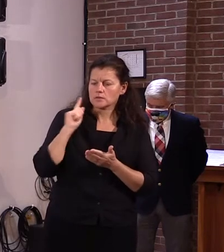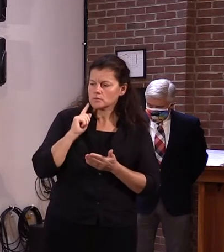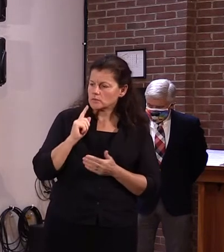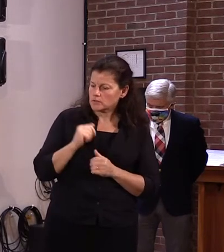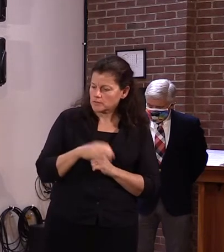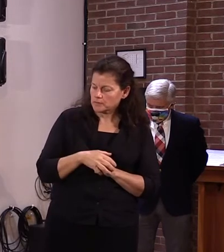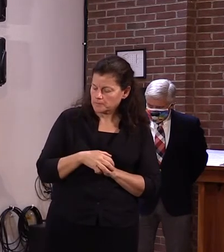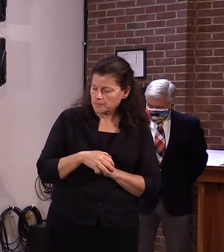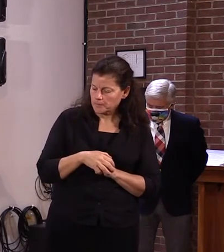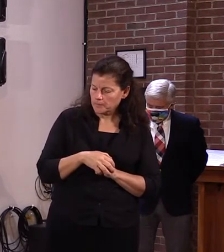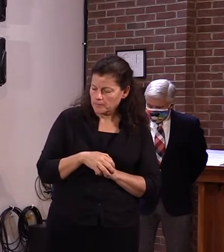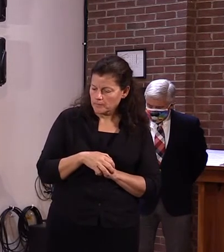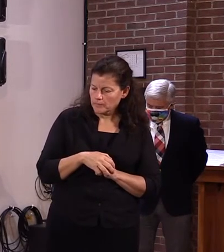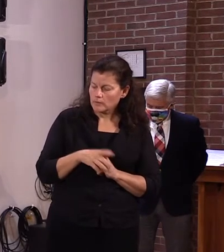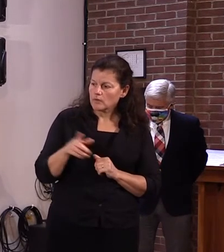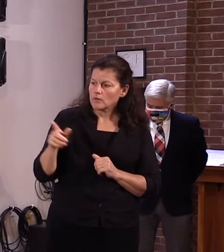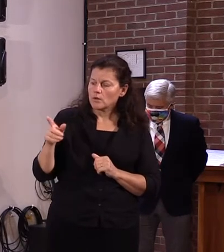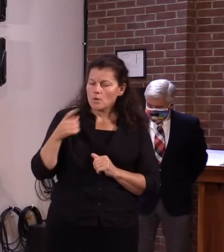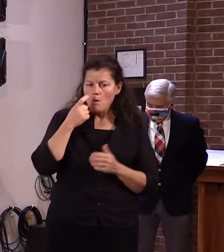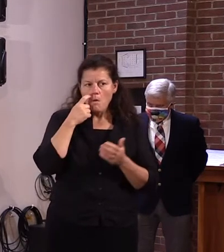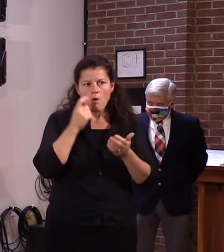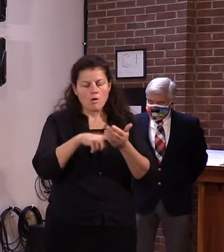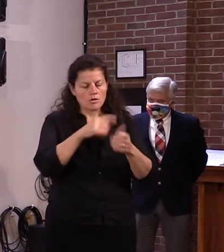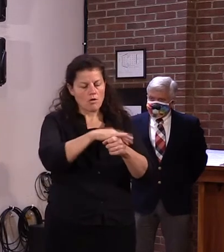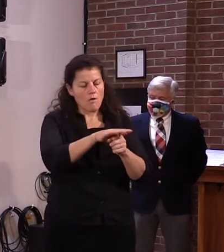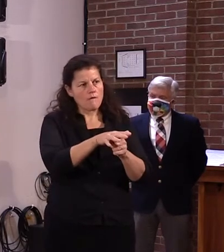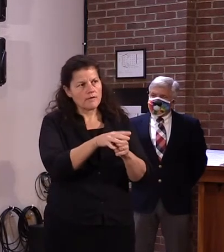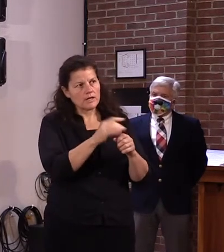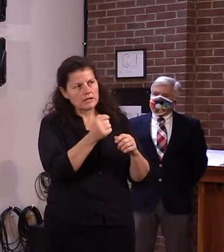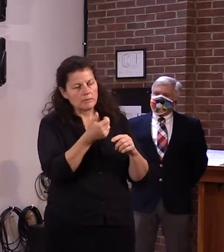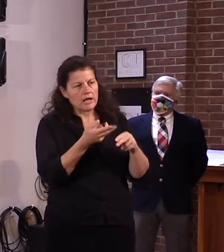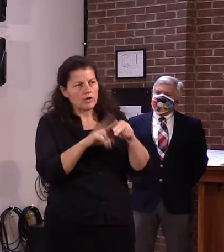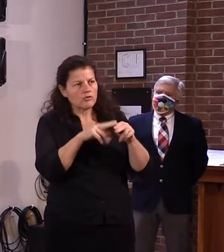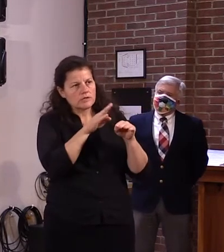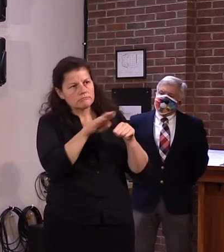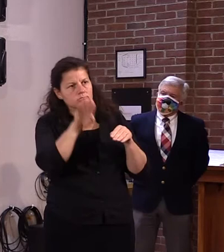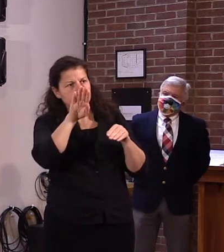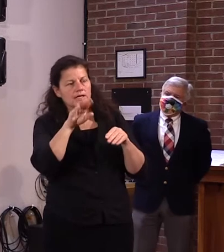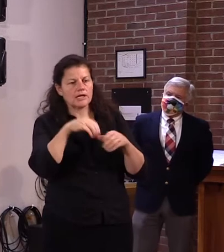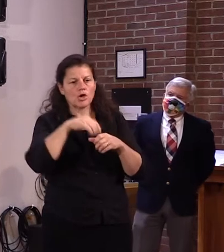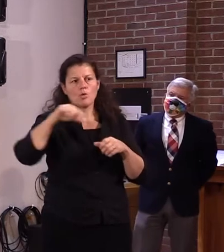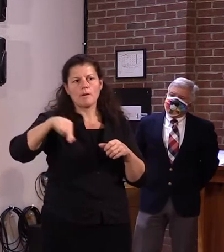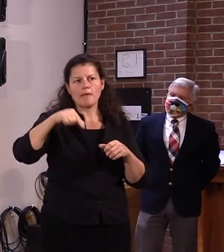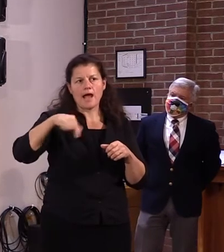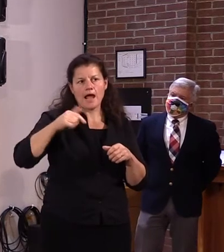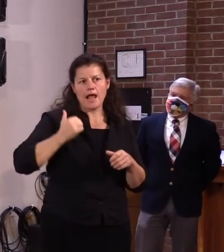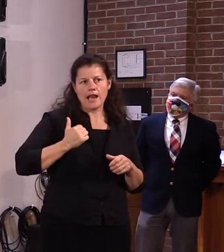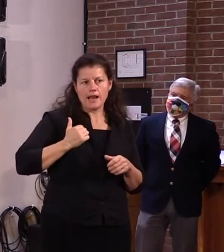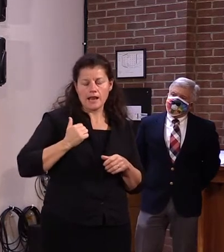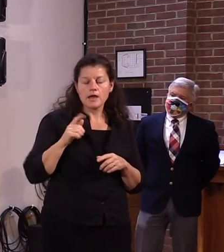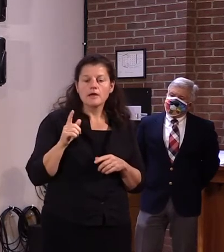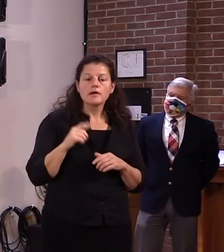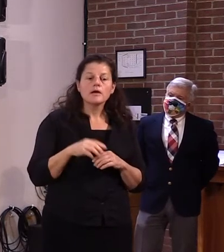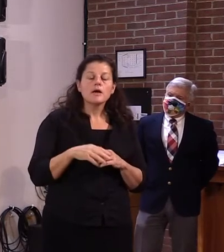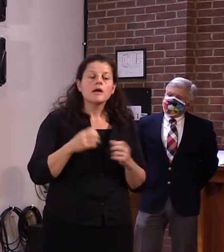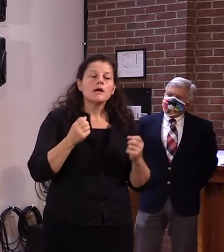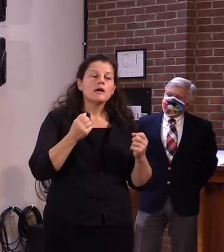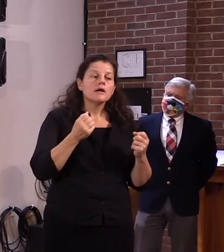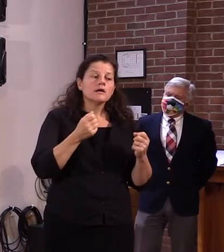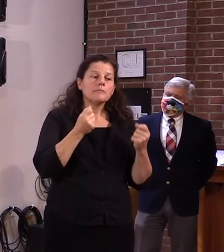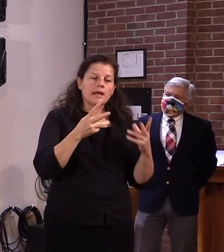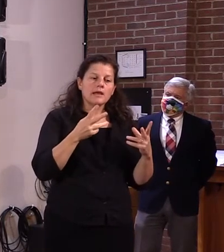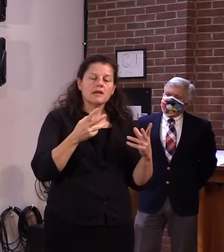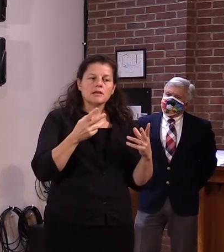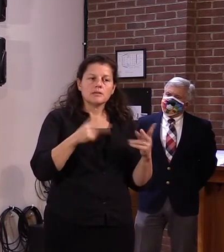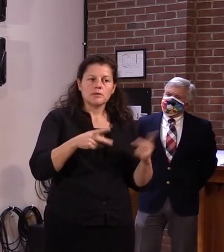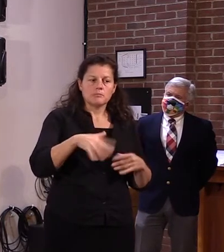bit of an upsurge in the COVID outbreak up in Quebec. For a lot of people who have families on